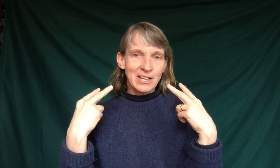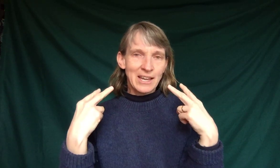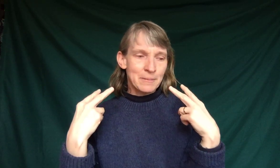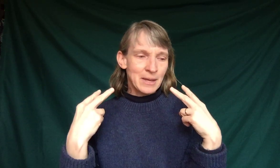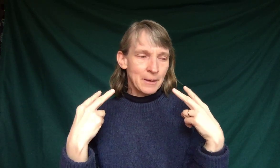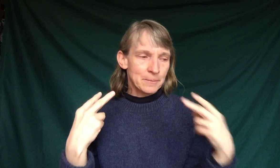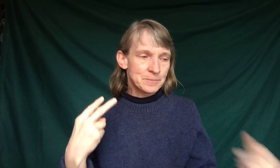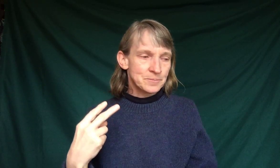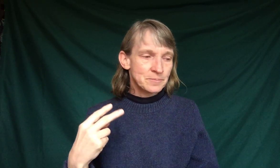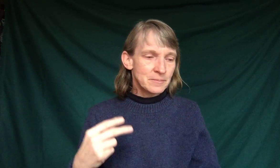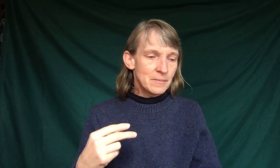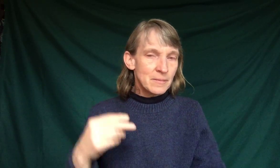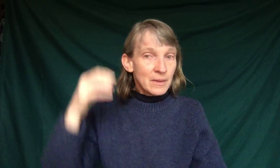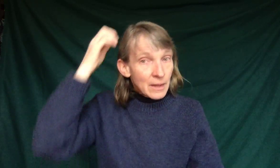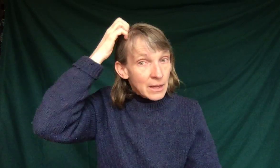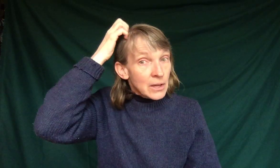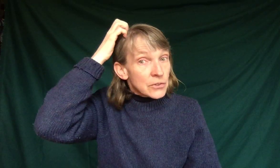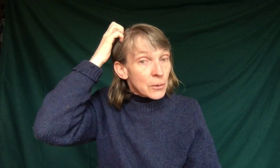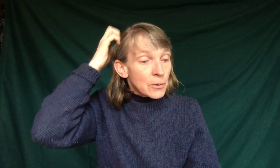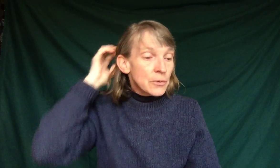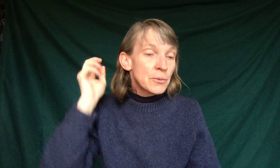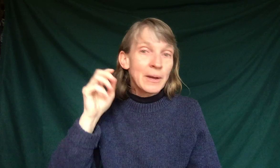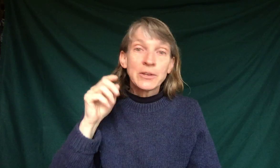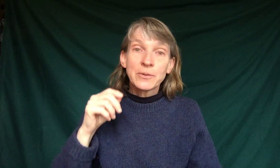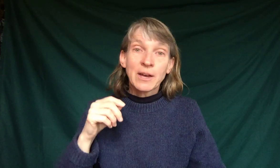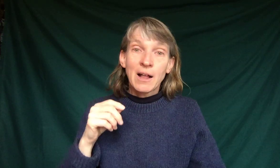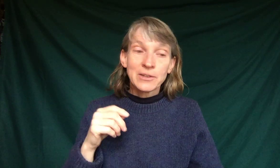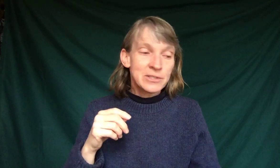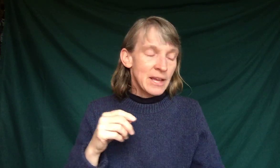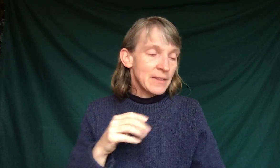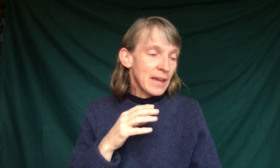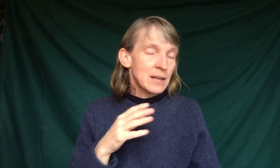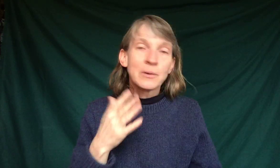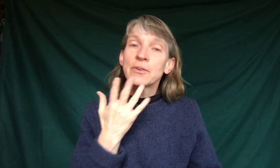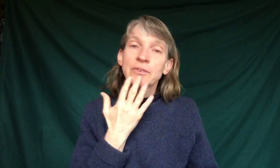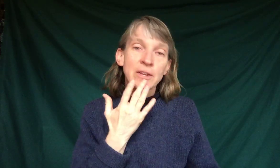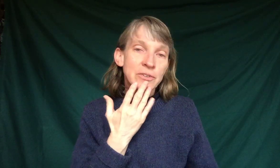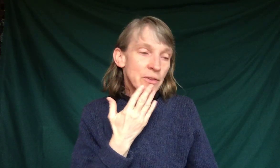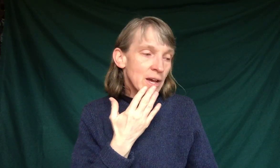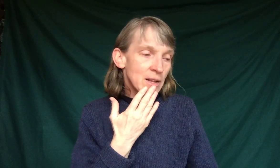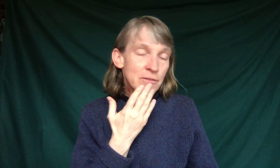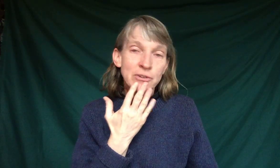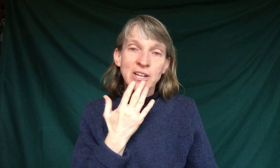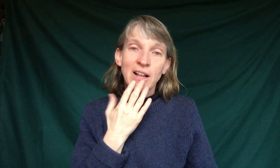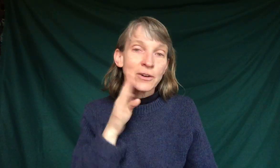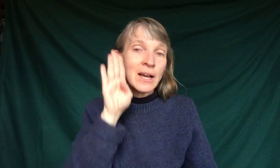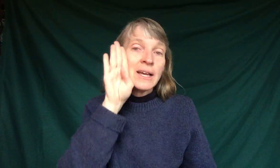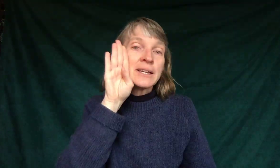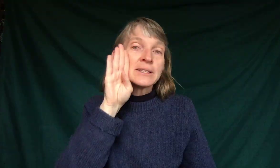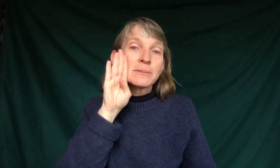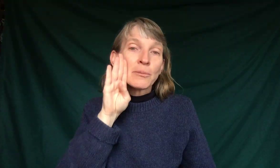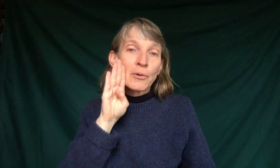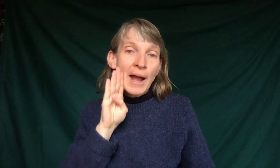at me. So we'll go through and do the colors and the animals. So the first color is